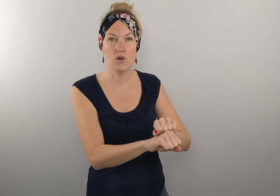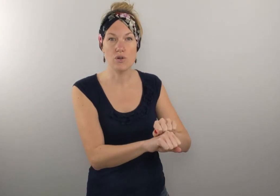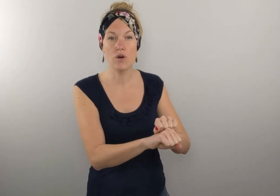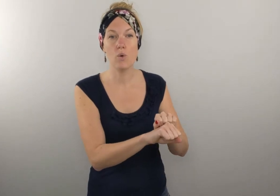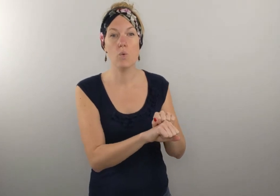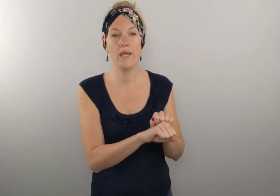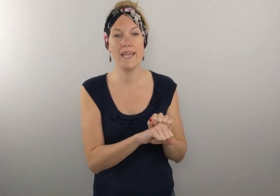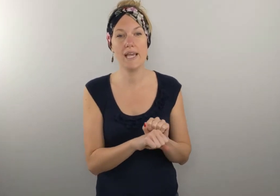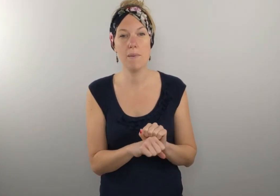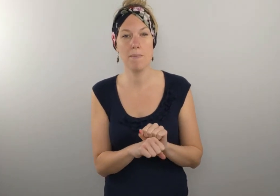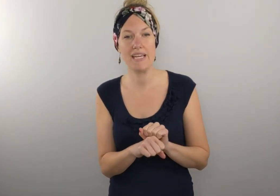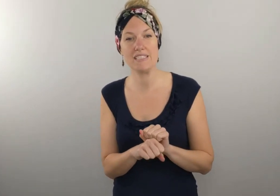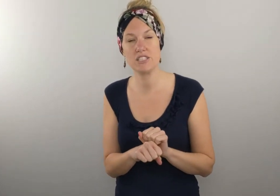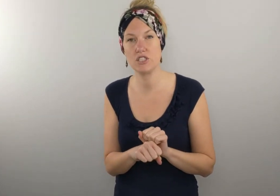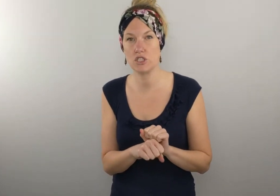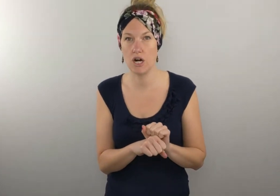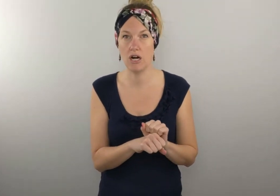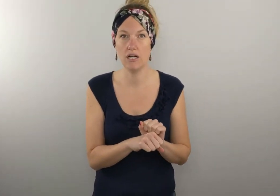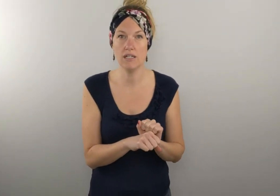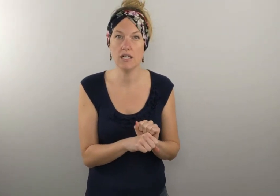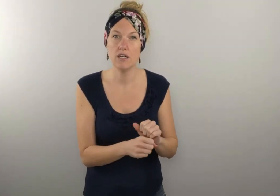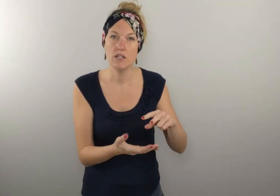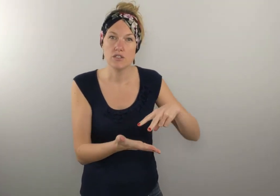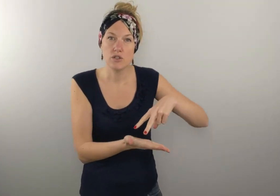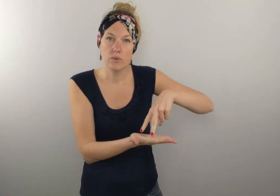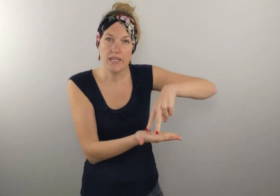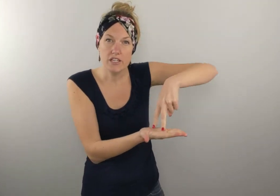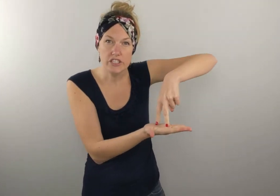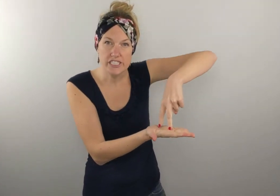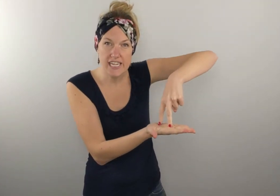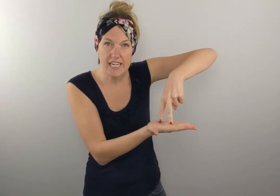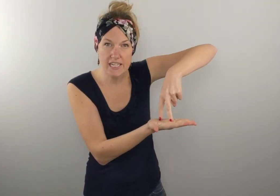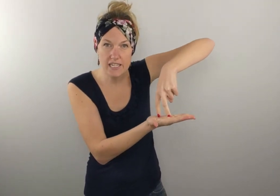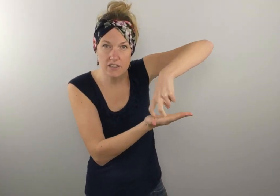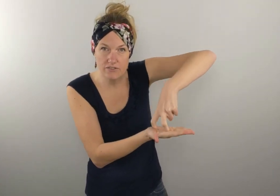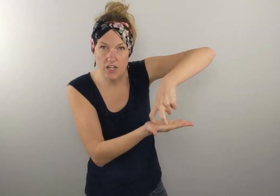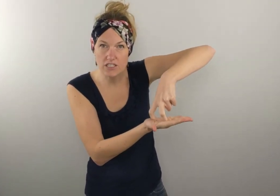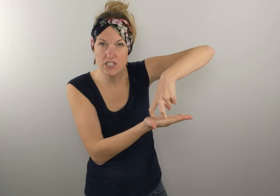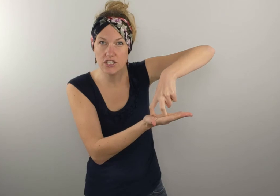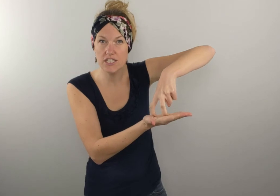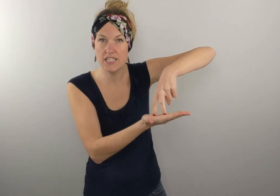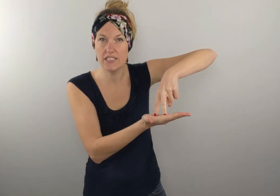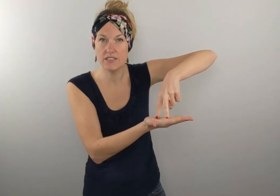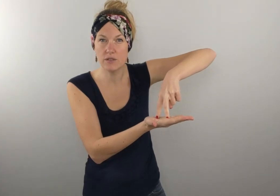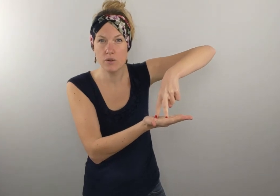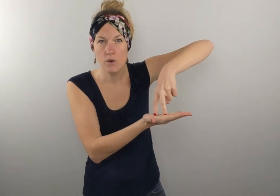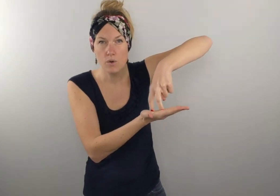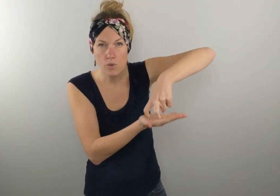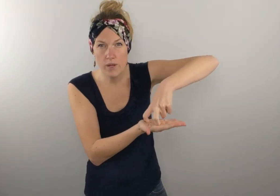Cornerstone, weak made strong. So weak, you're standing and you fall to your knees.